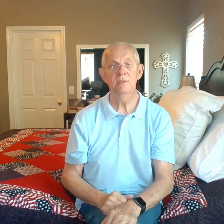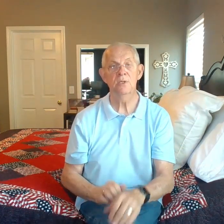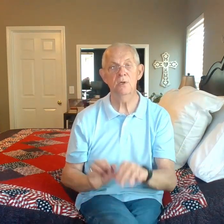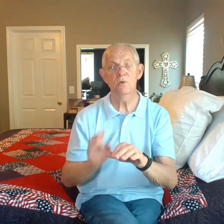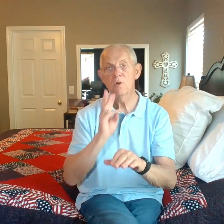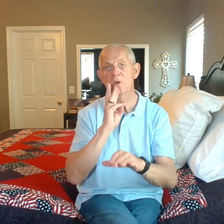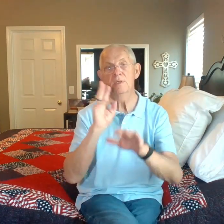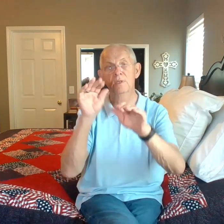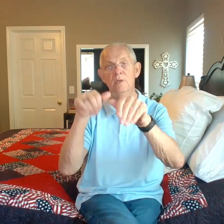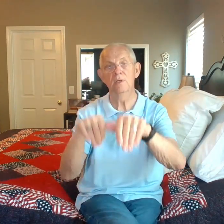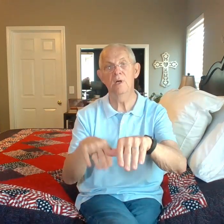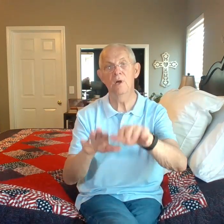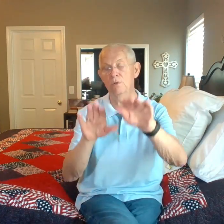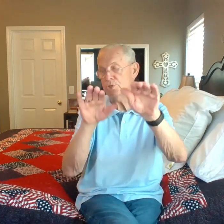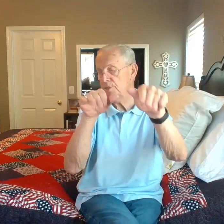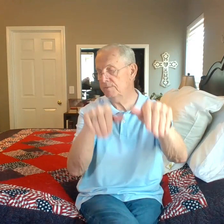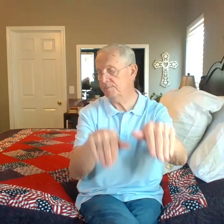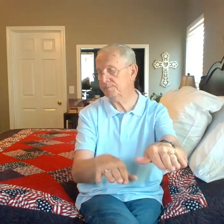So, ocean.